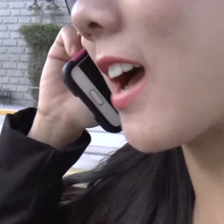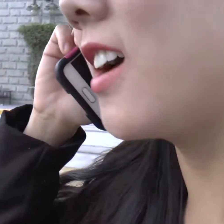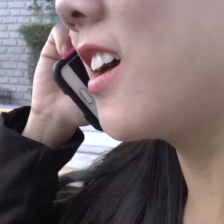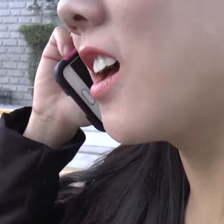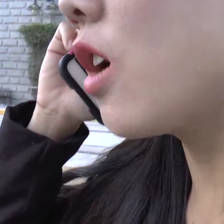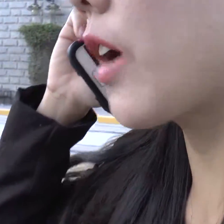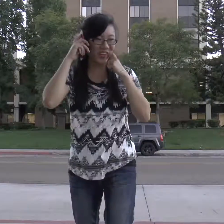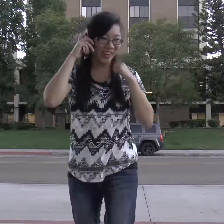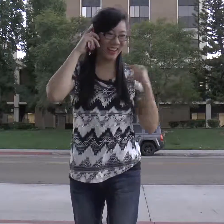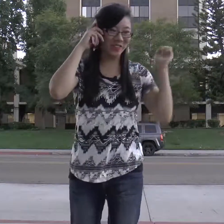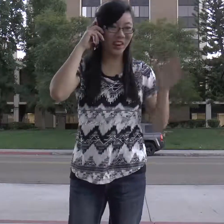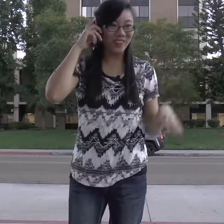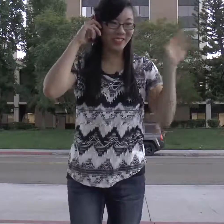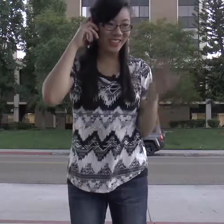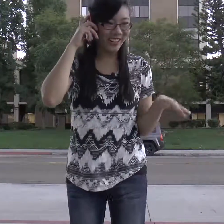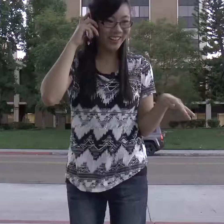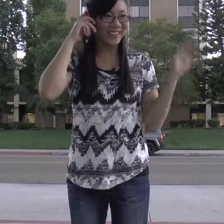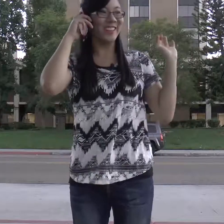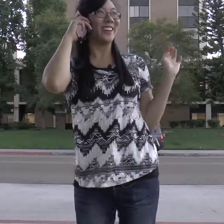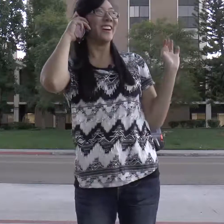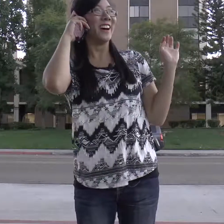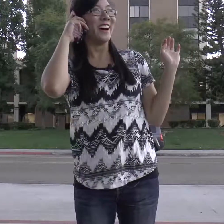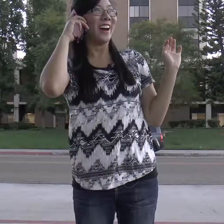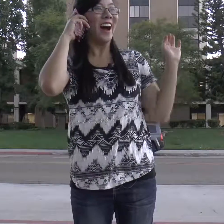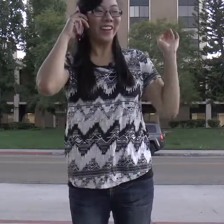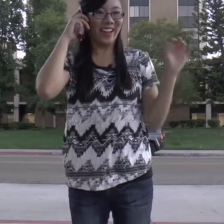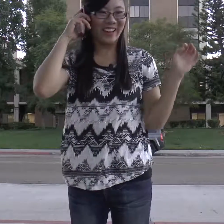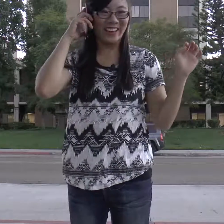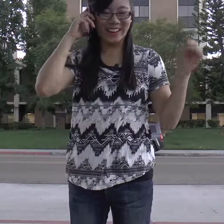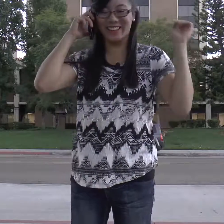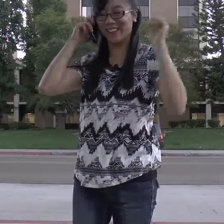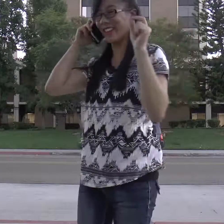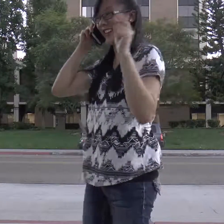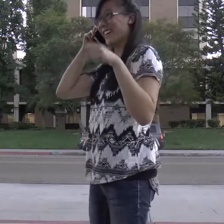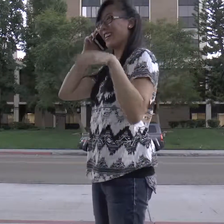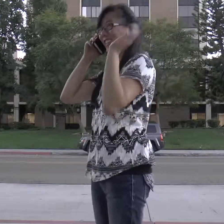up? Okay, you promised, bro. Okay.